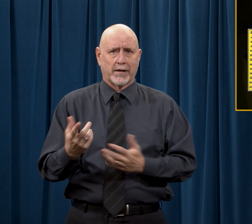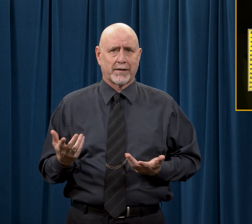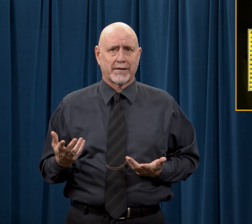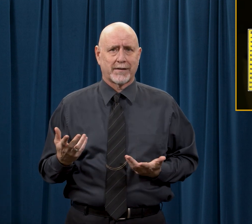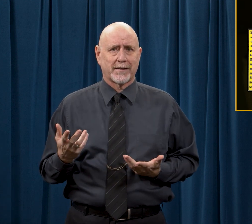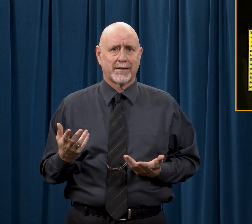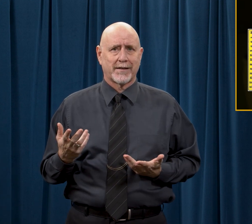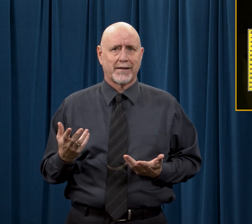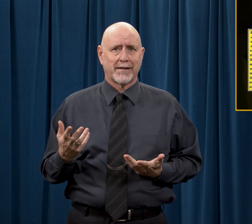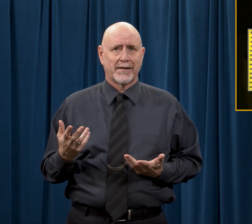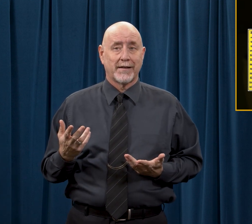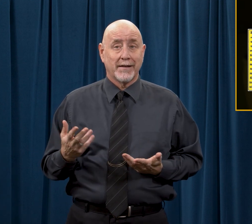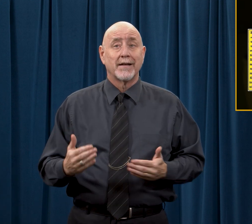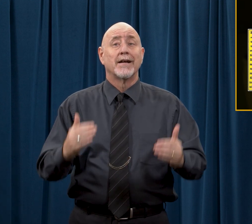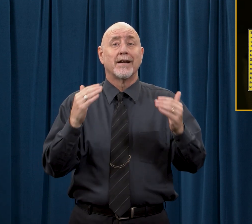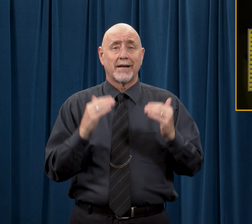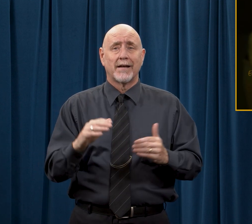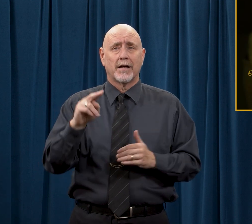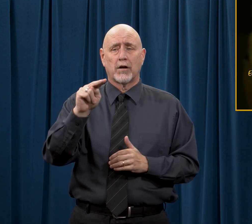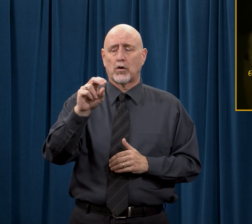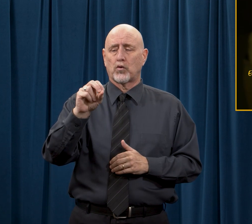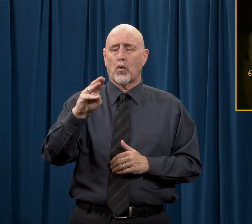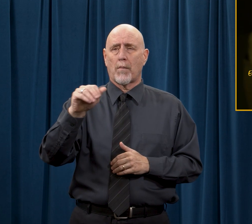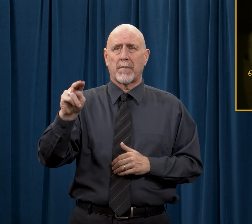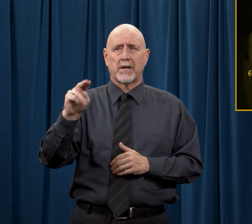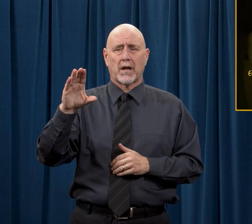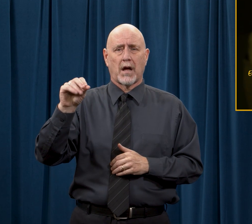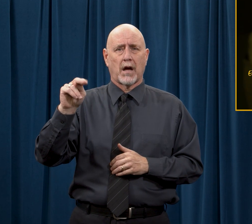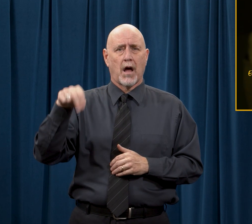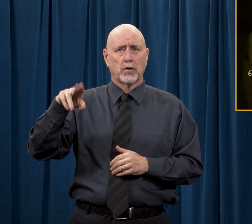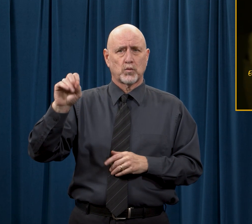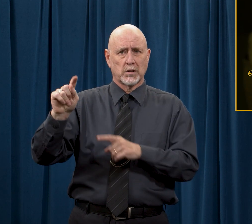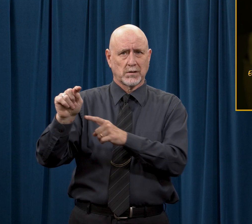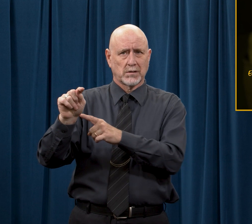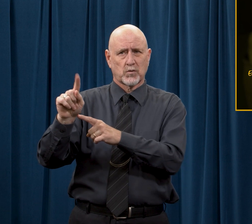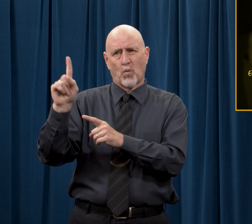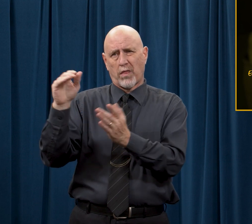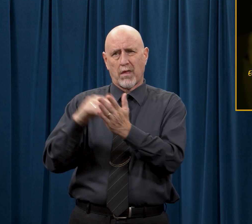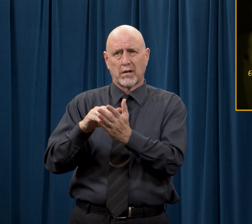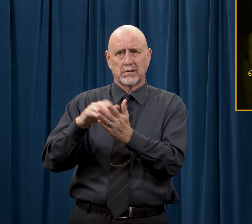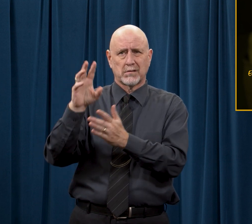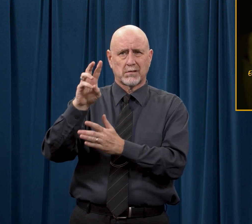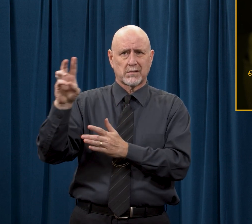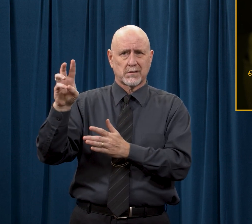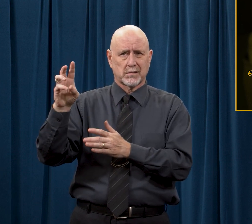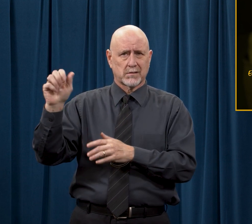from modern English. Well, the Norman conquest of